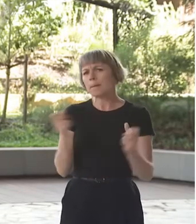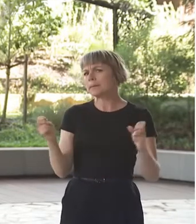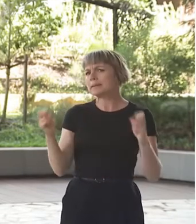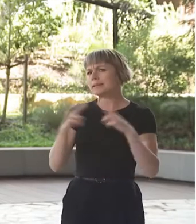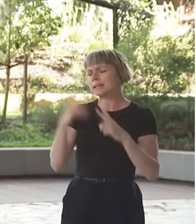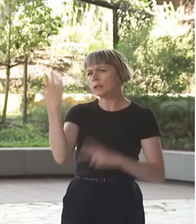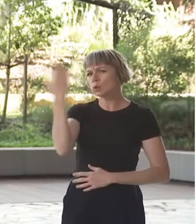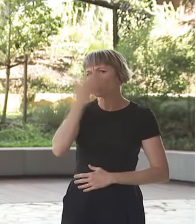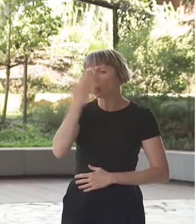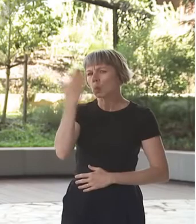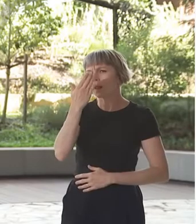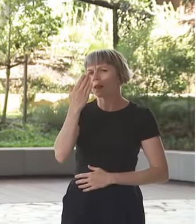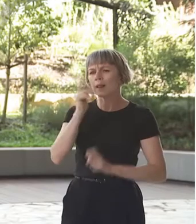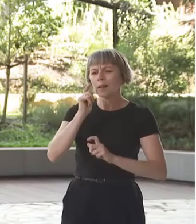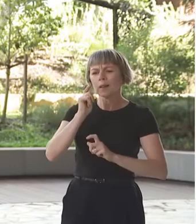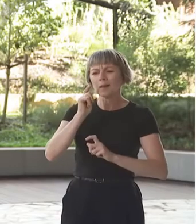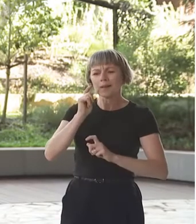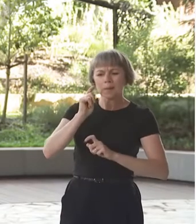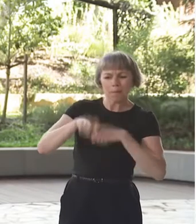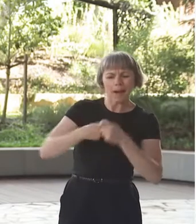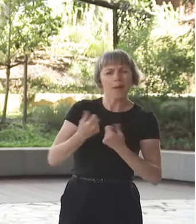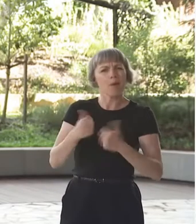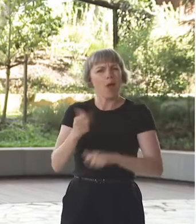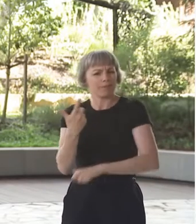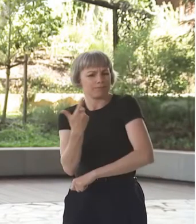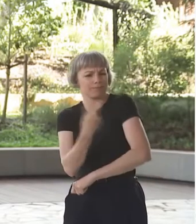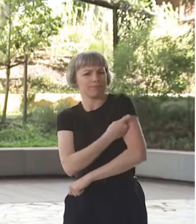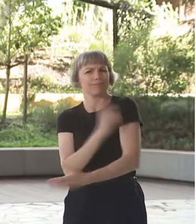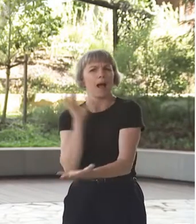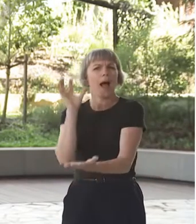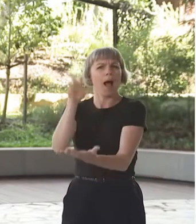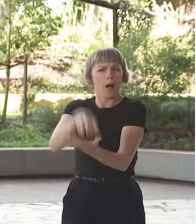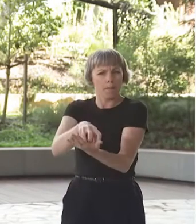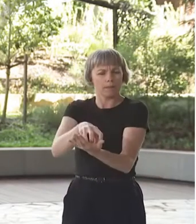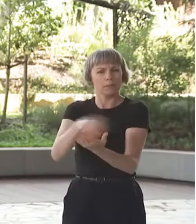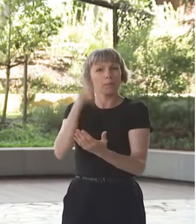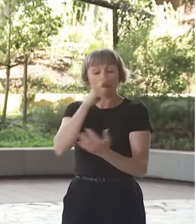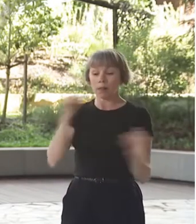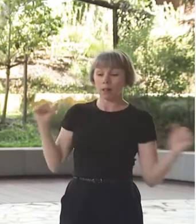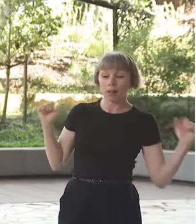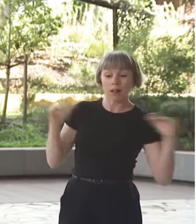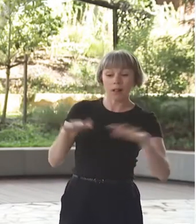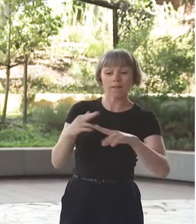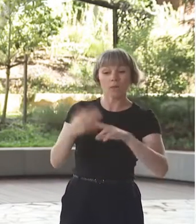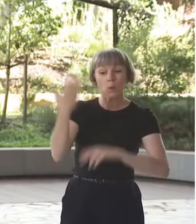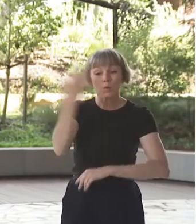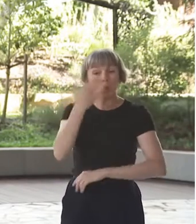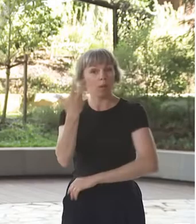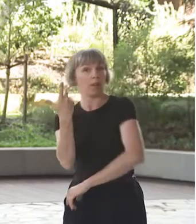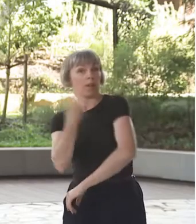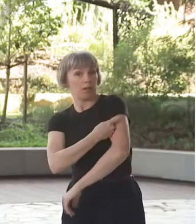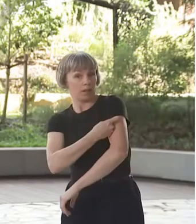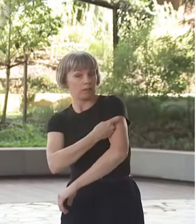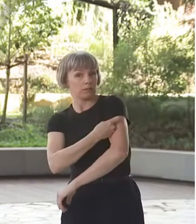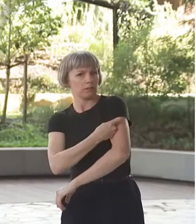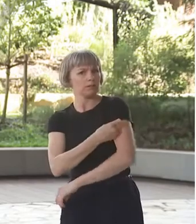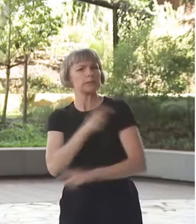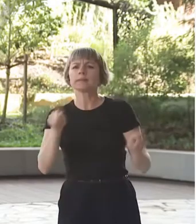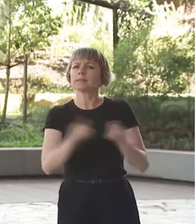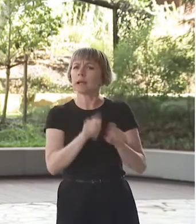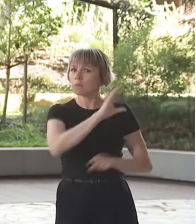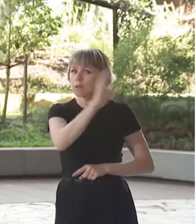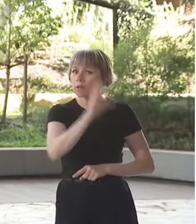kids' vaccination. Will that be available for regional schools as well? I might leave Susan to answer that.